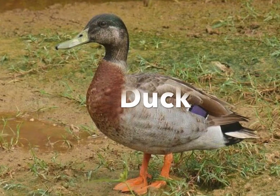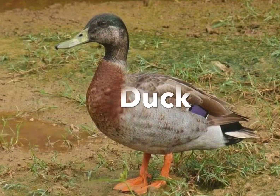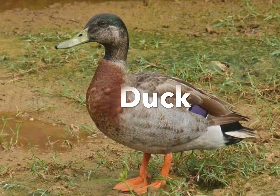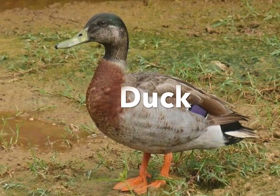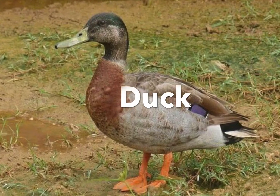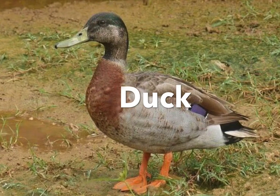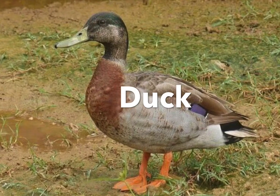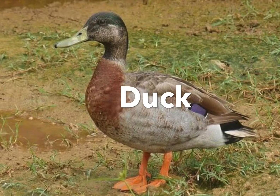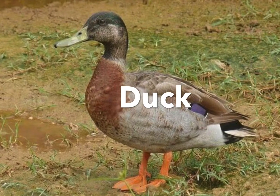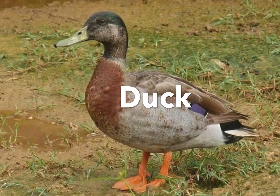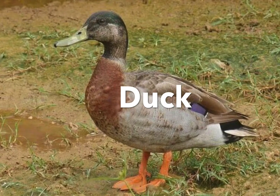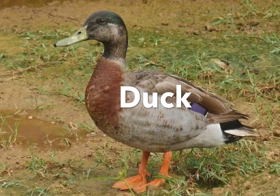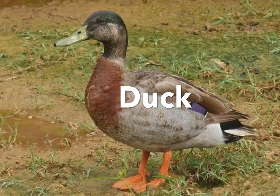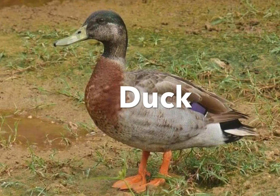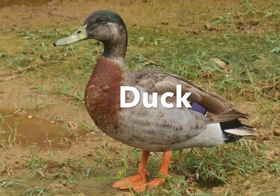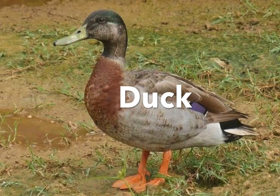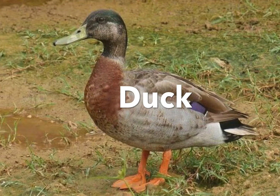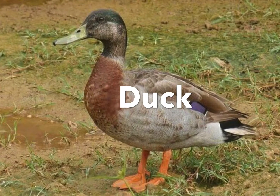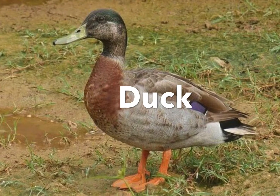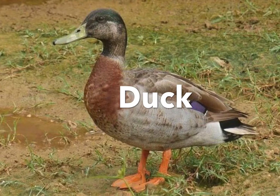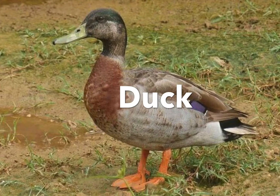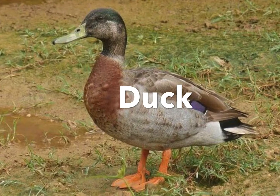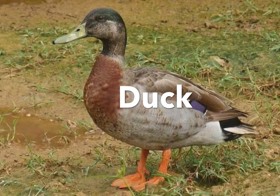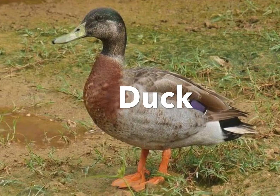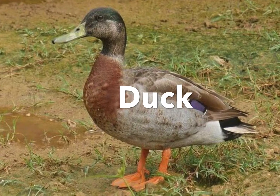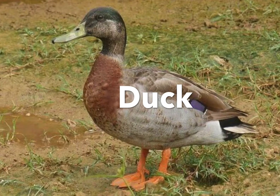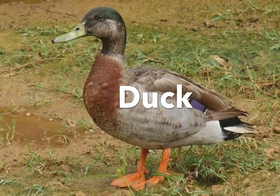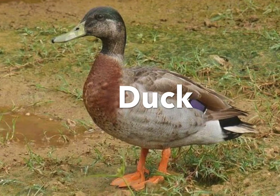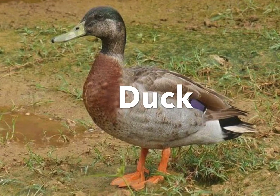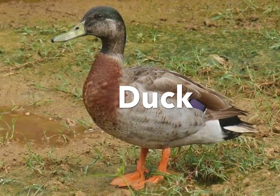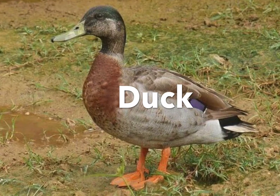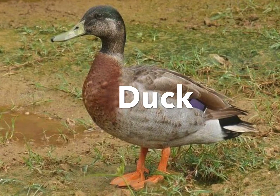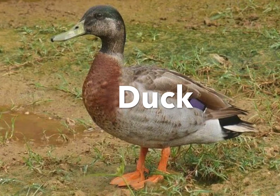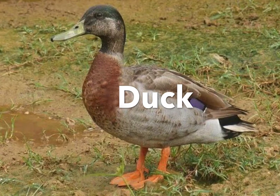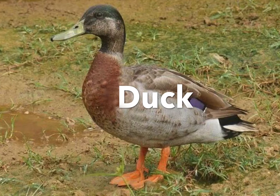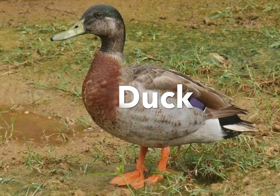Duck. I hear ducks.